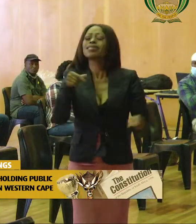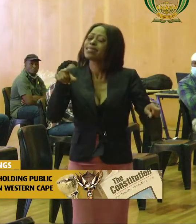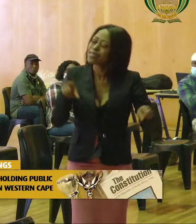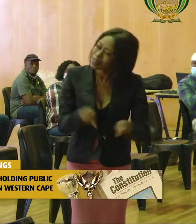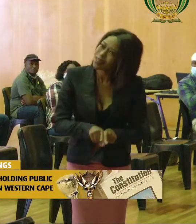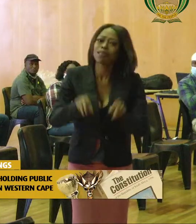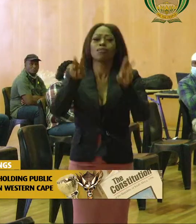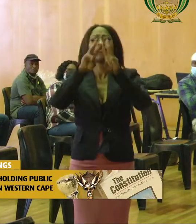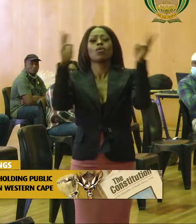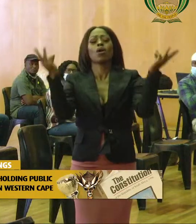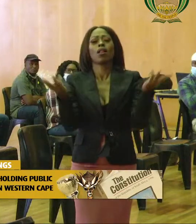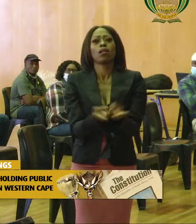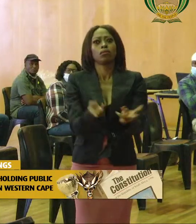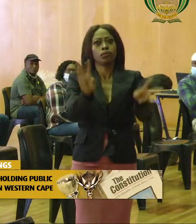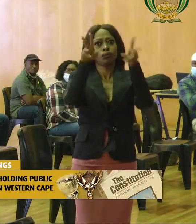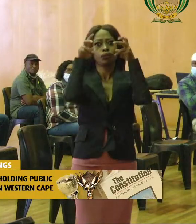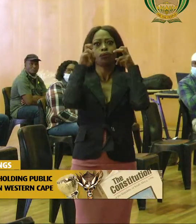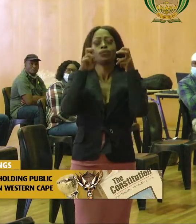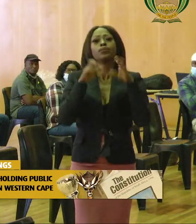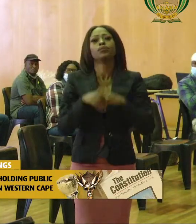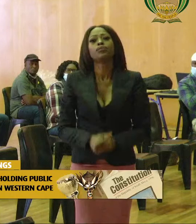world